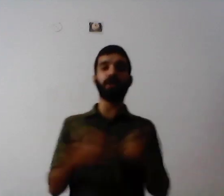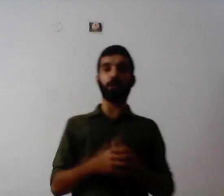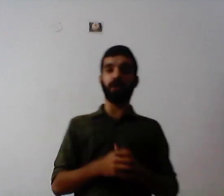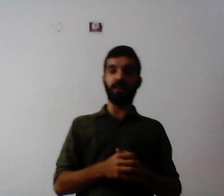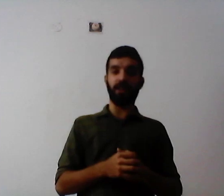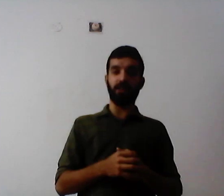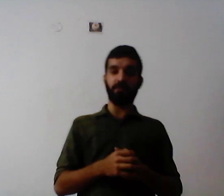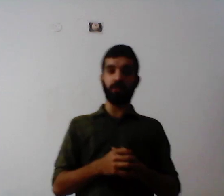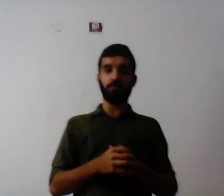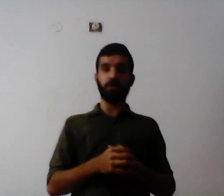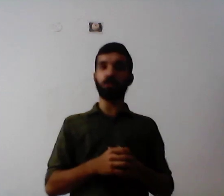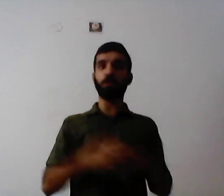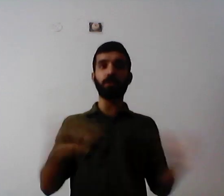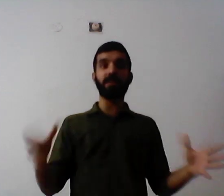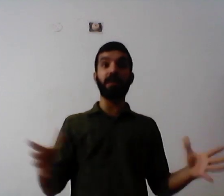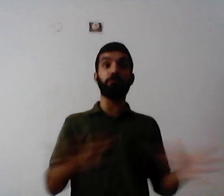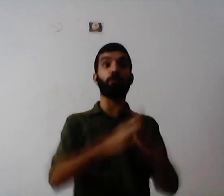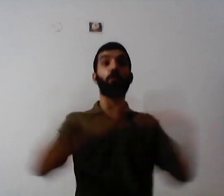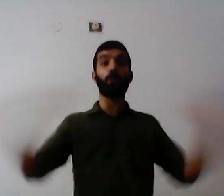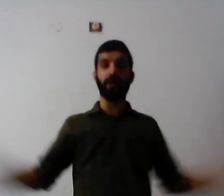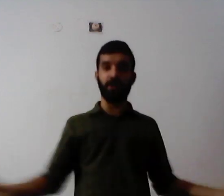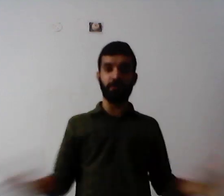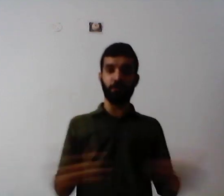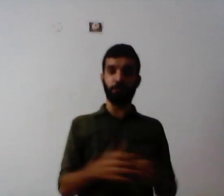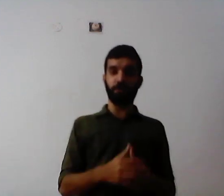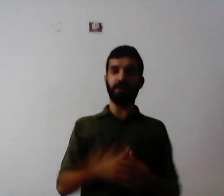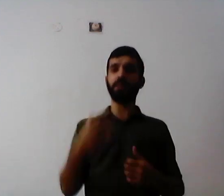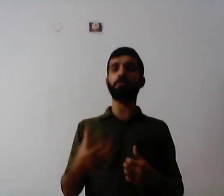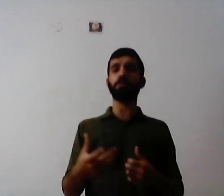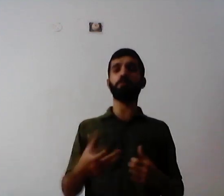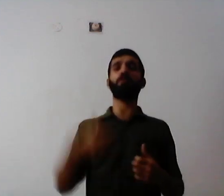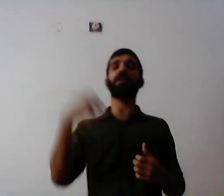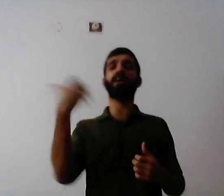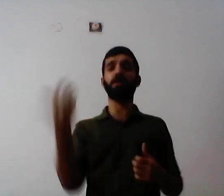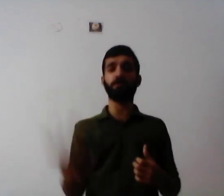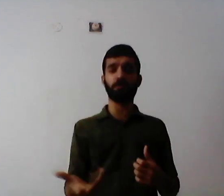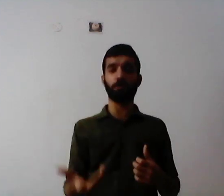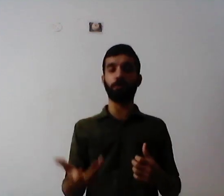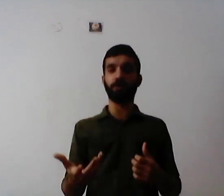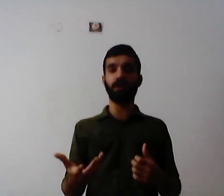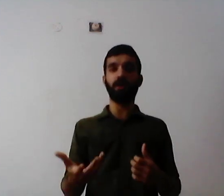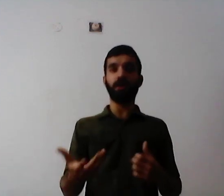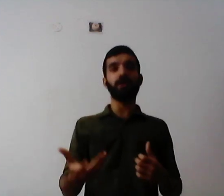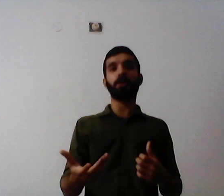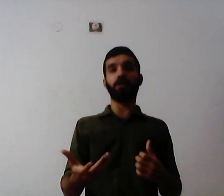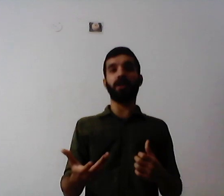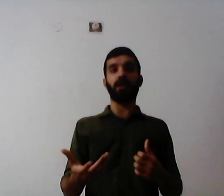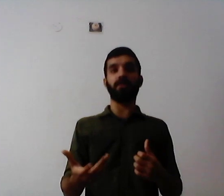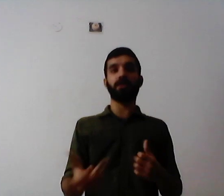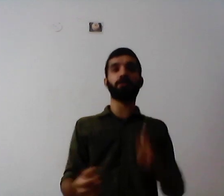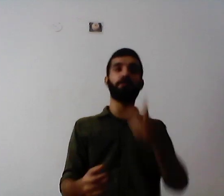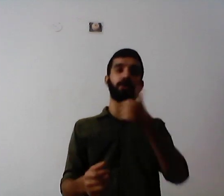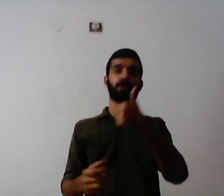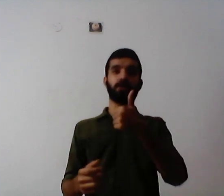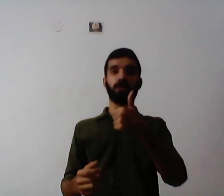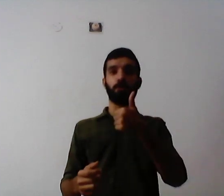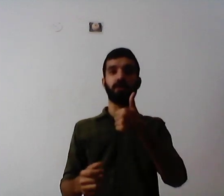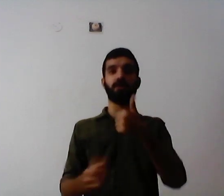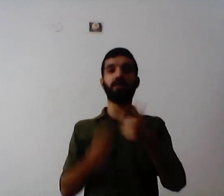are dealing with. It's not same for all kind of solution. It depends on what kind of solution that you are dealing with. So first situation, let's